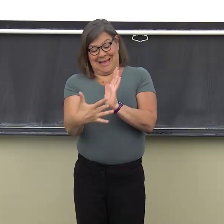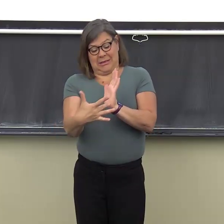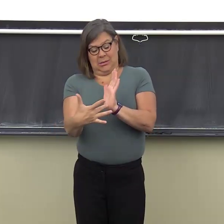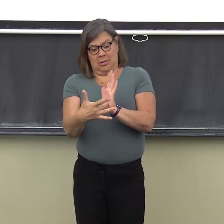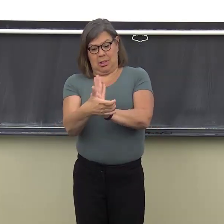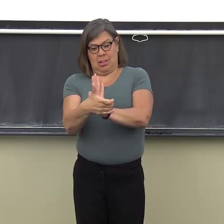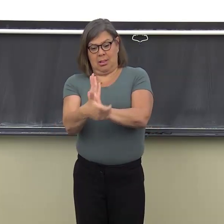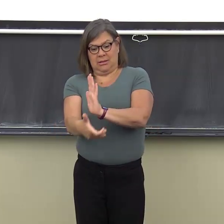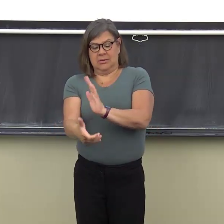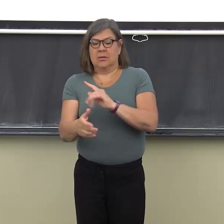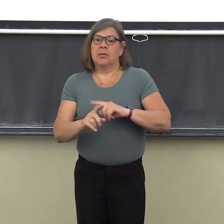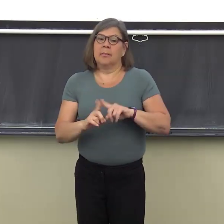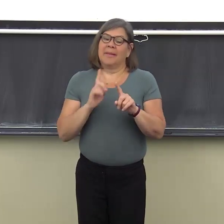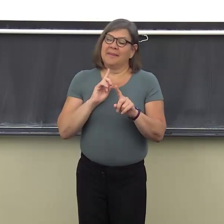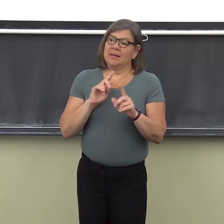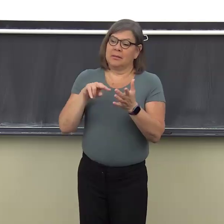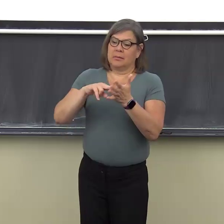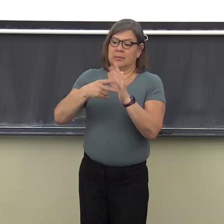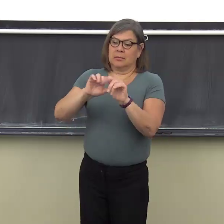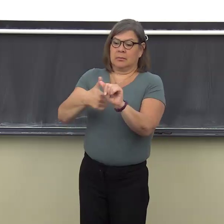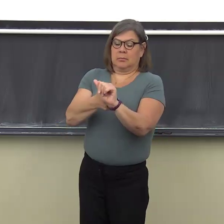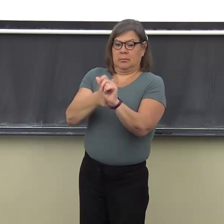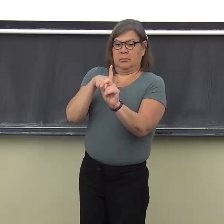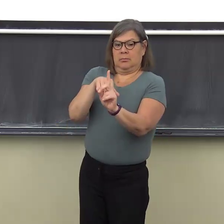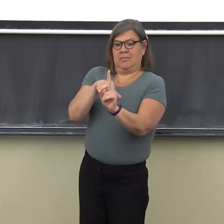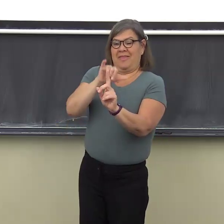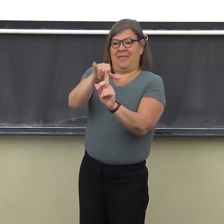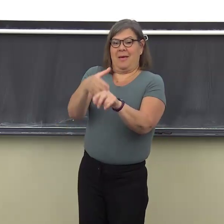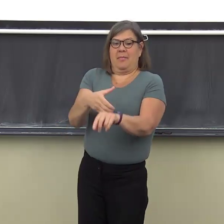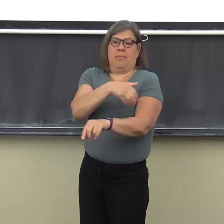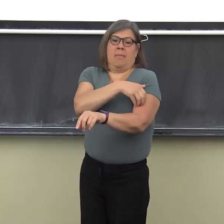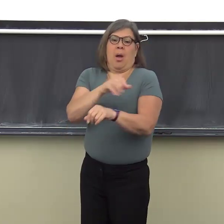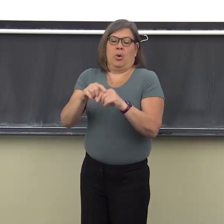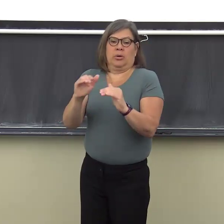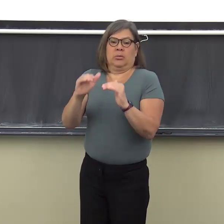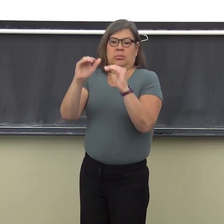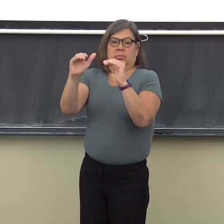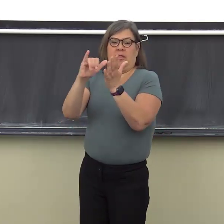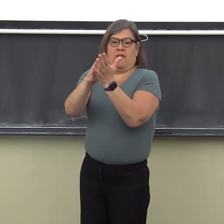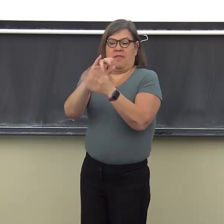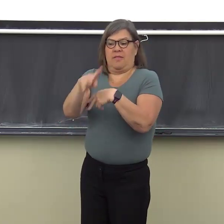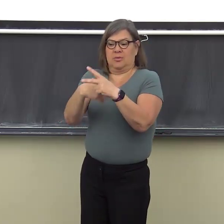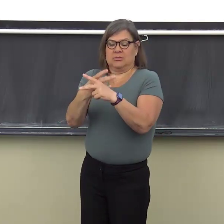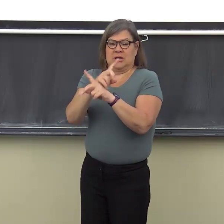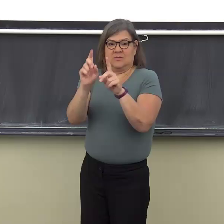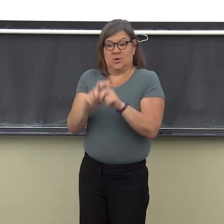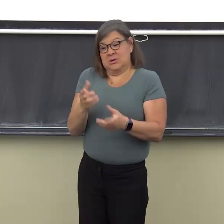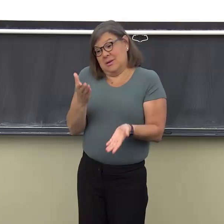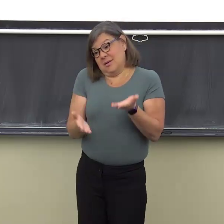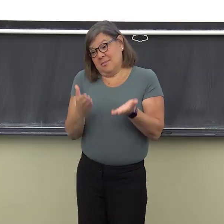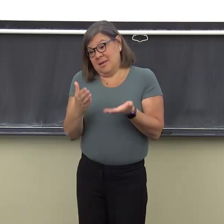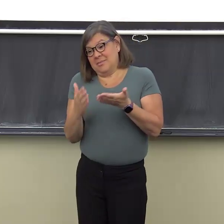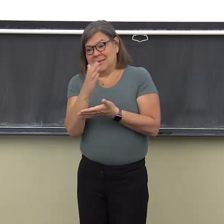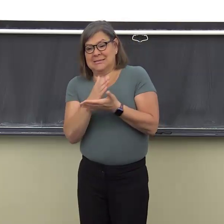technical skills, but the implications, I think there's real power in advancing that and those questions, and perhaps some of